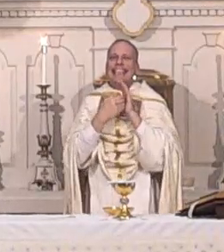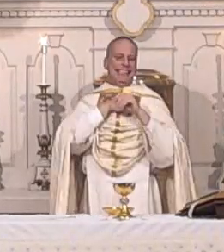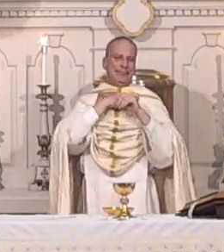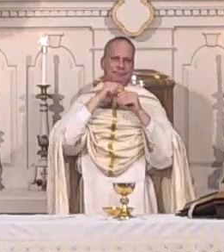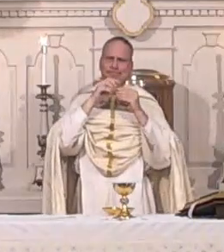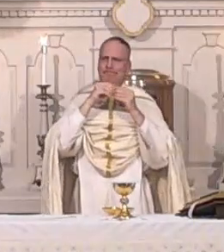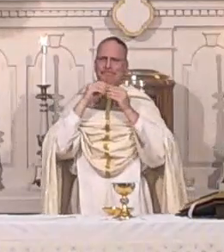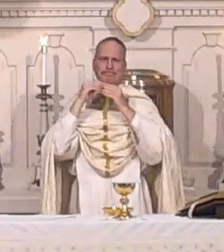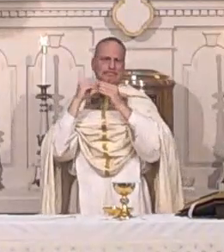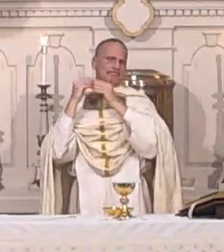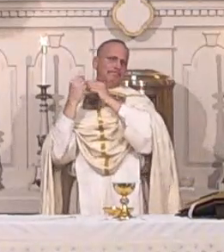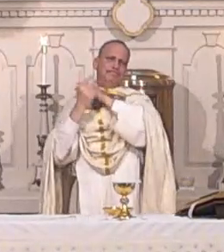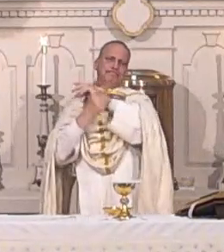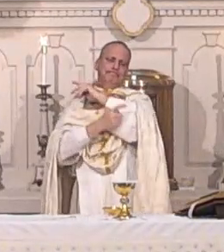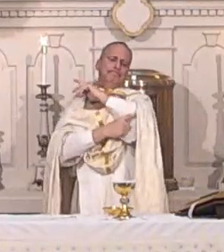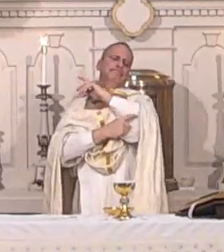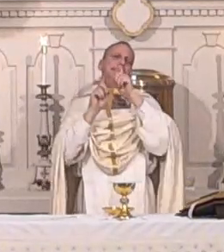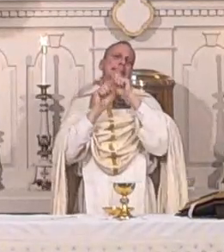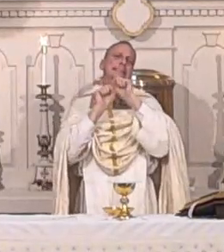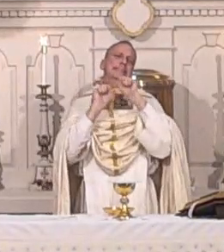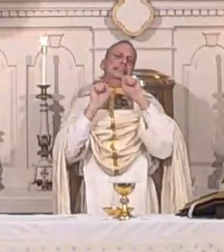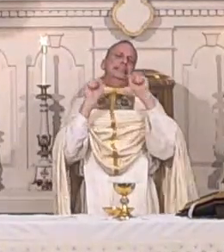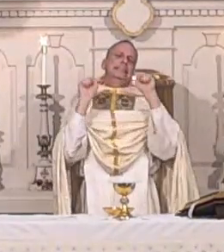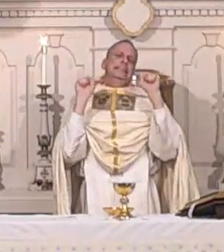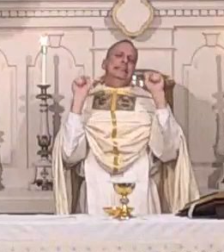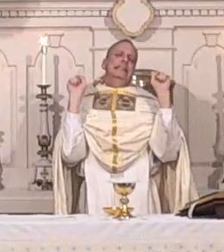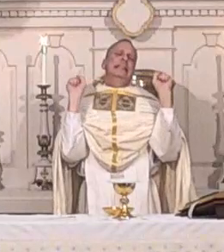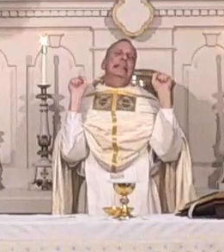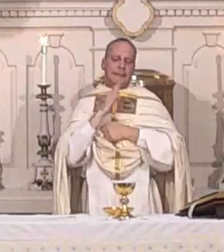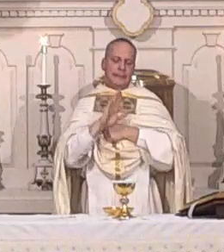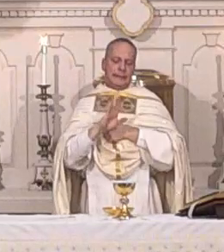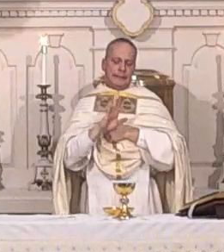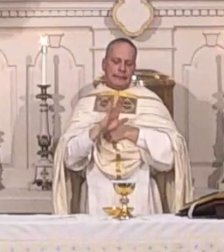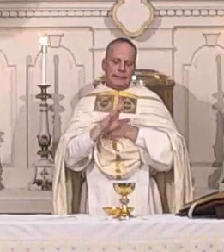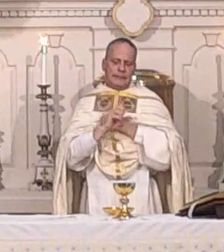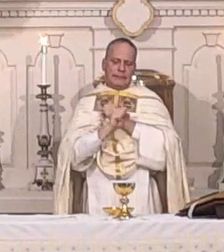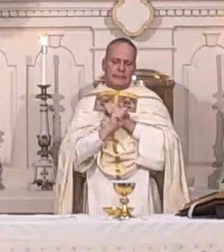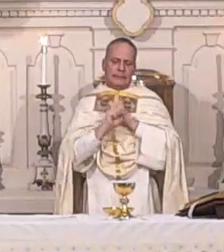And lead us not into temptation, but deliver us from evil.